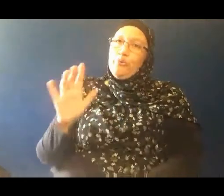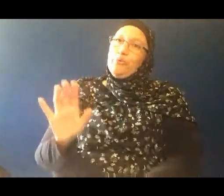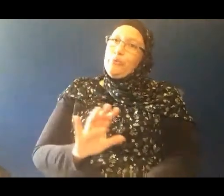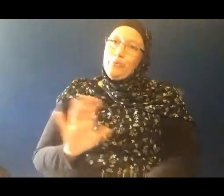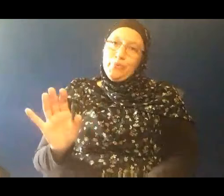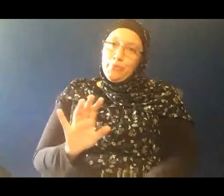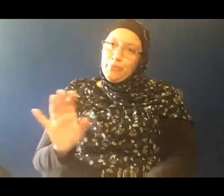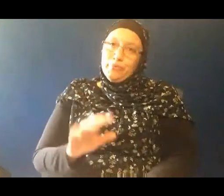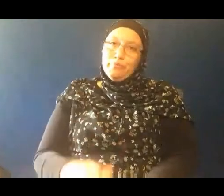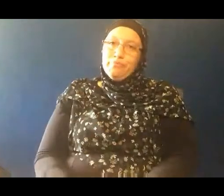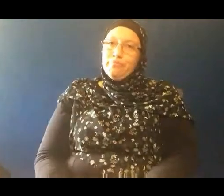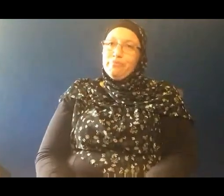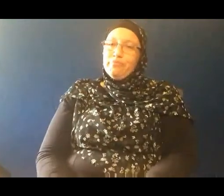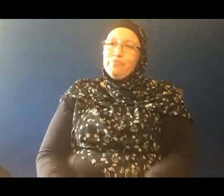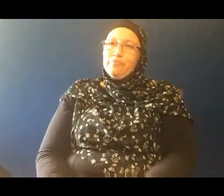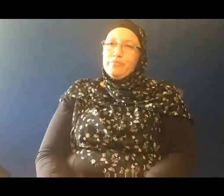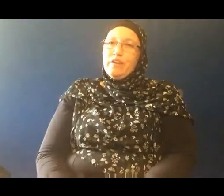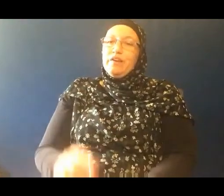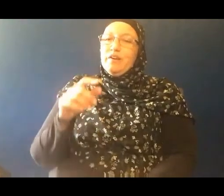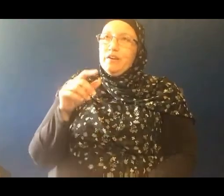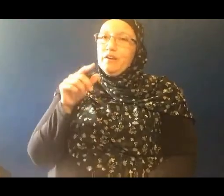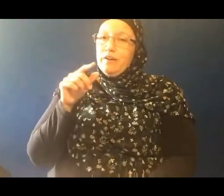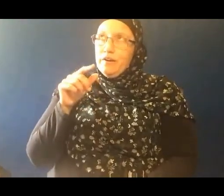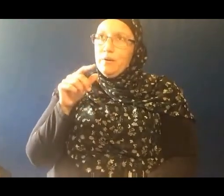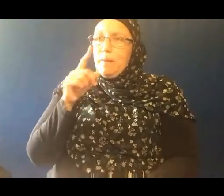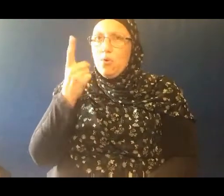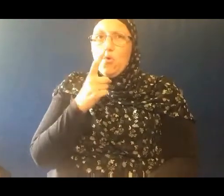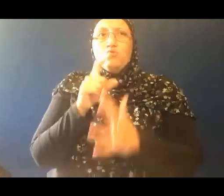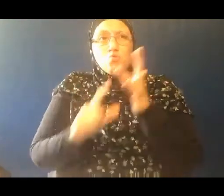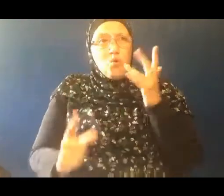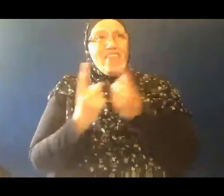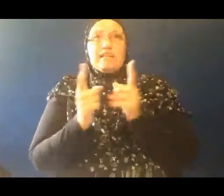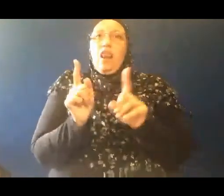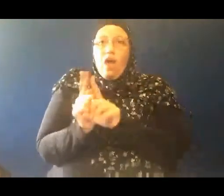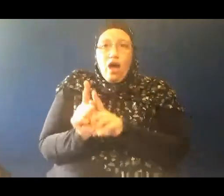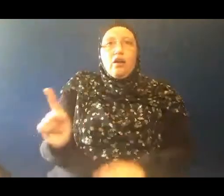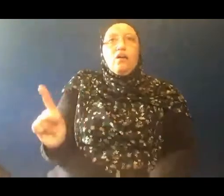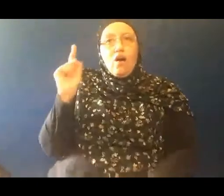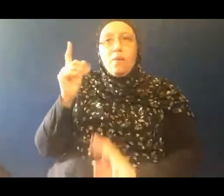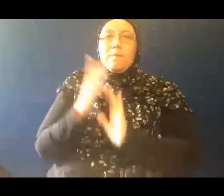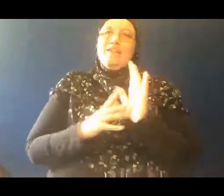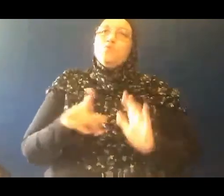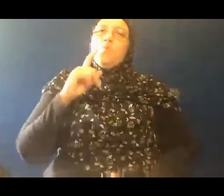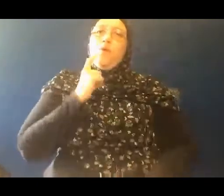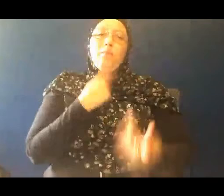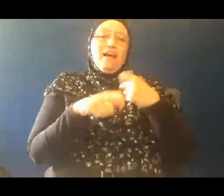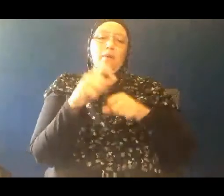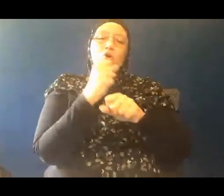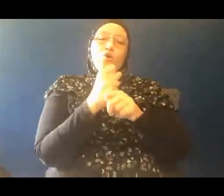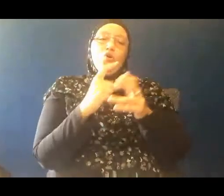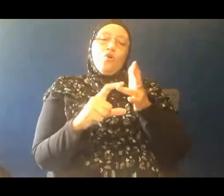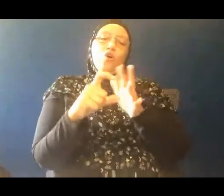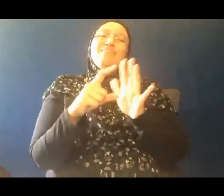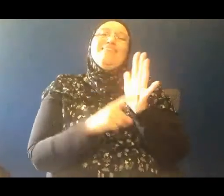is benevolent, you become benevolent also to your level. That means you act godly. God is most forbearing,